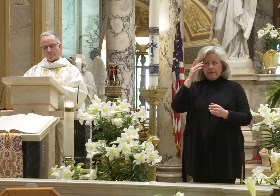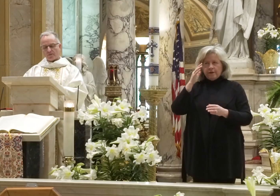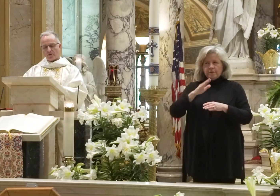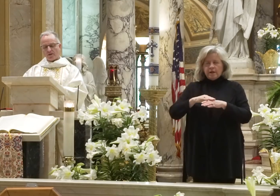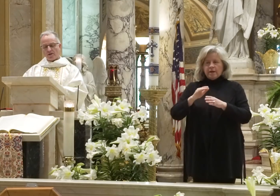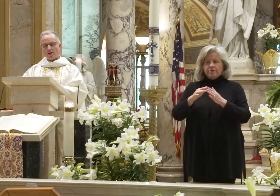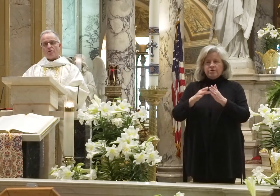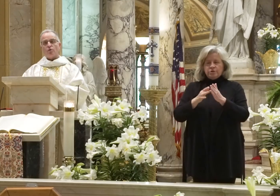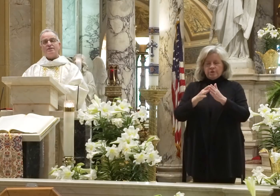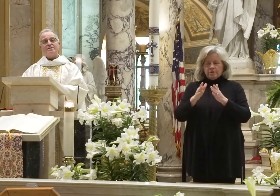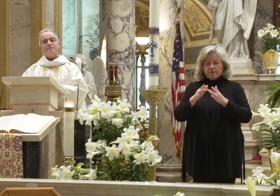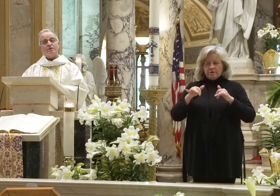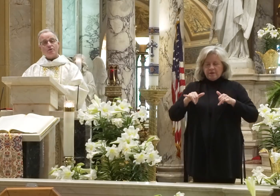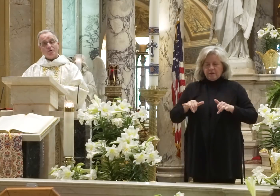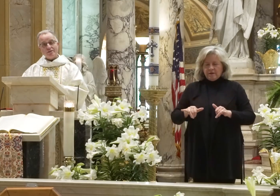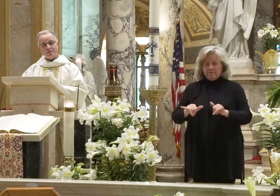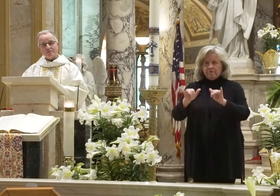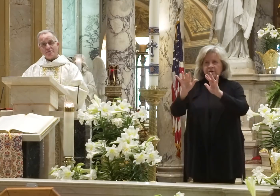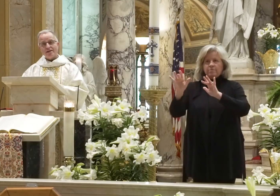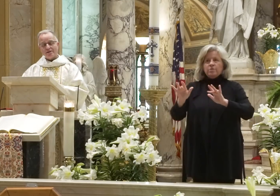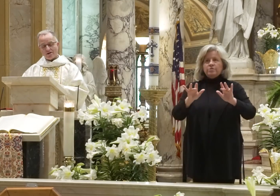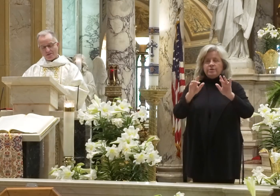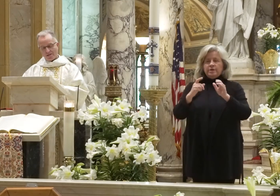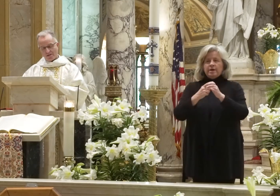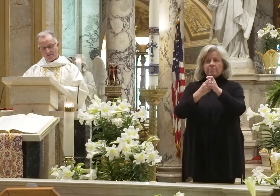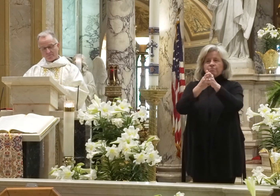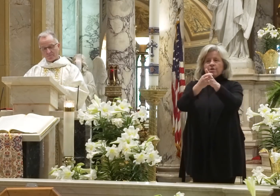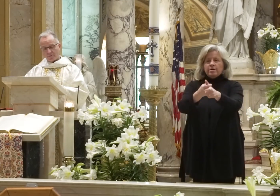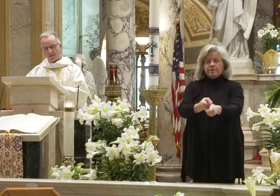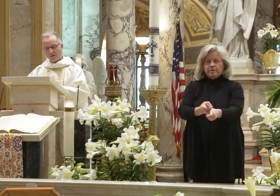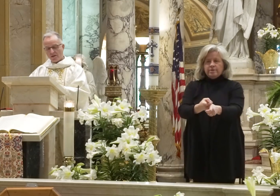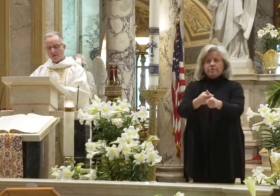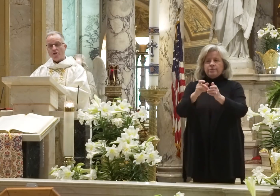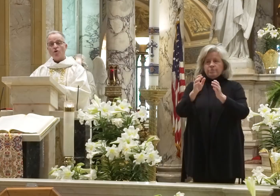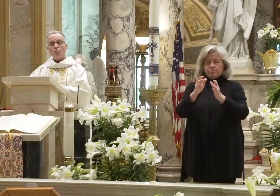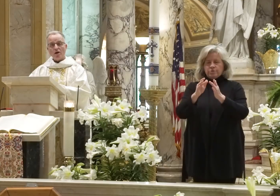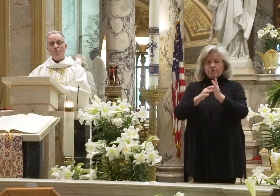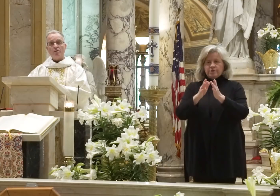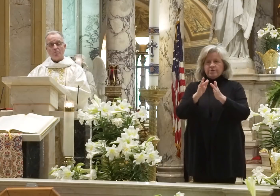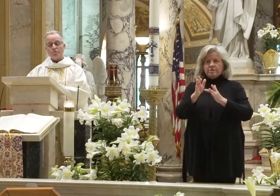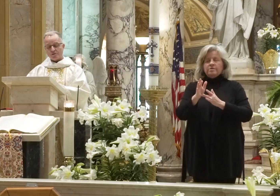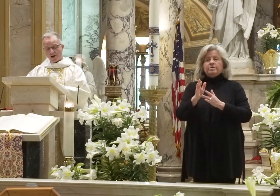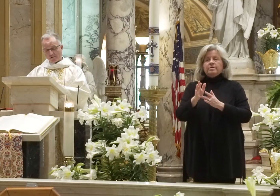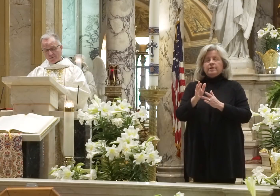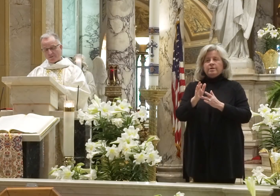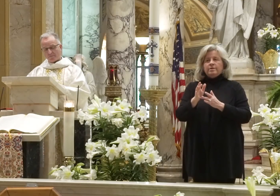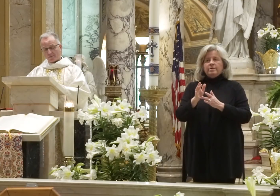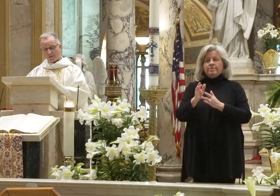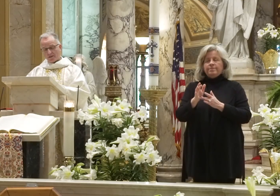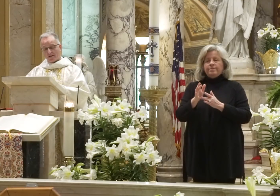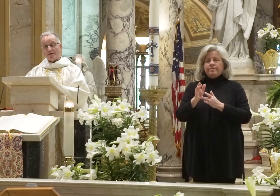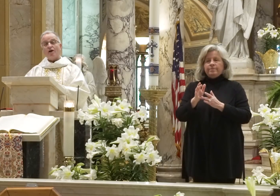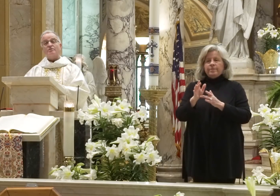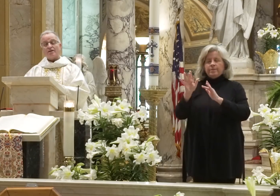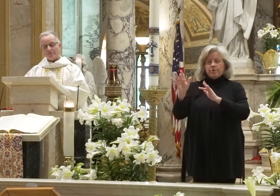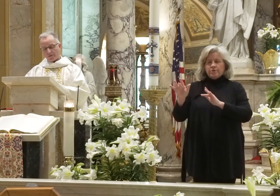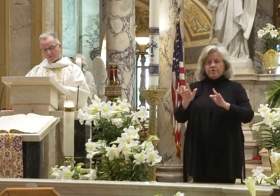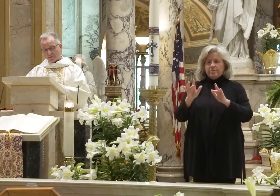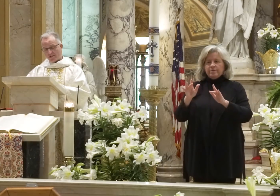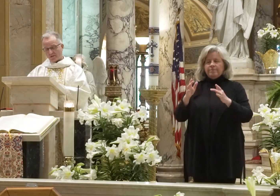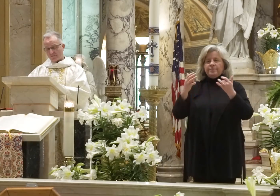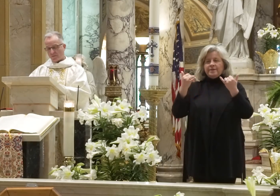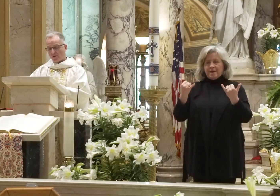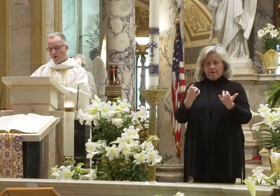mercy and run to him in our weakness and in our need. In her well-published diary, now